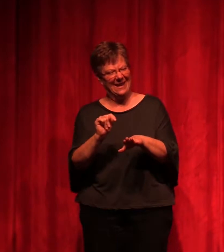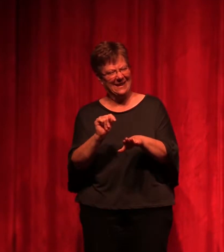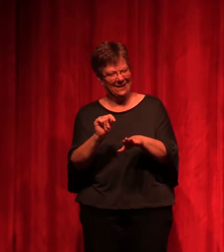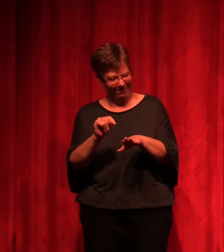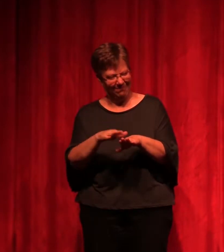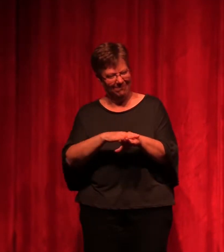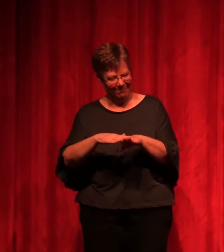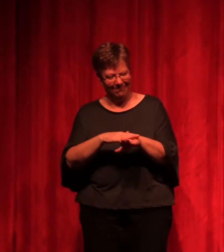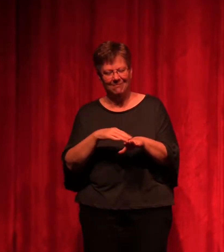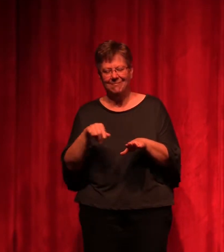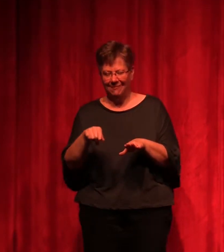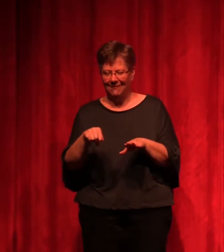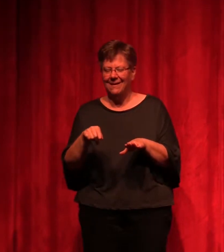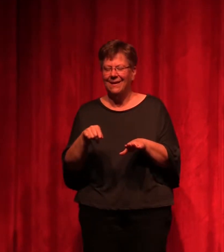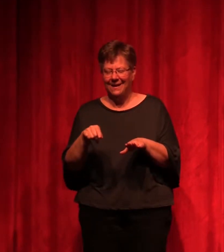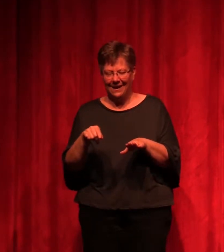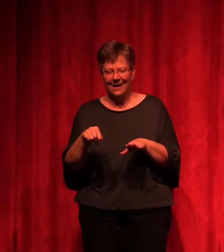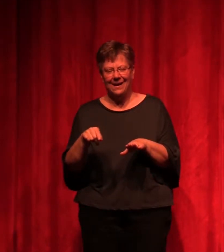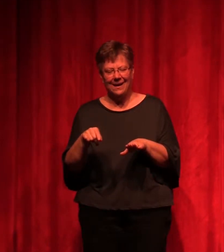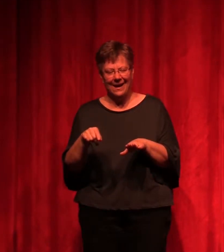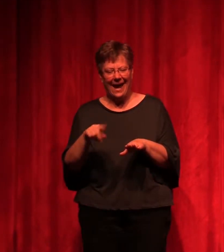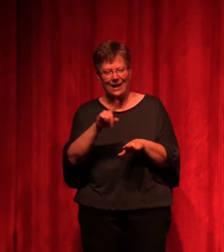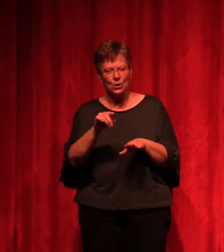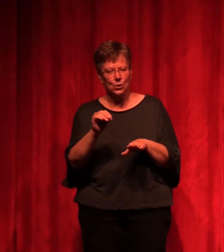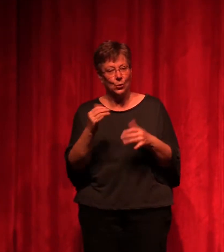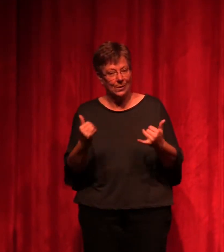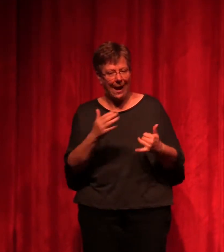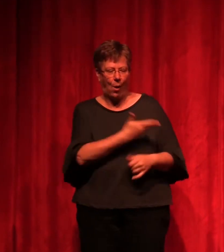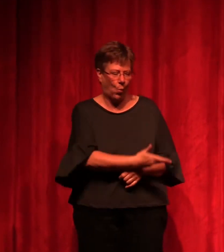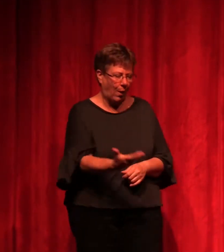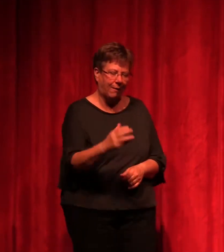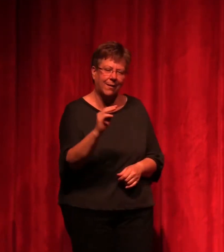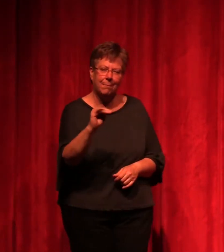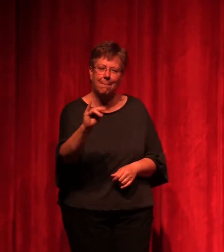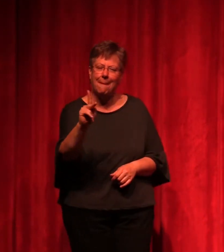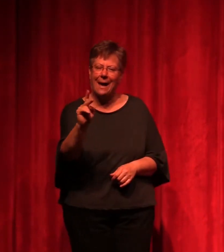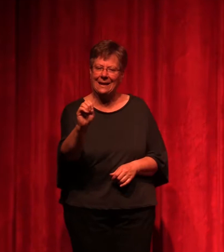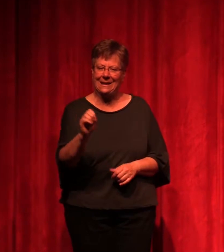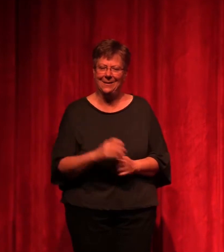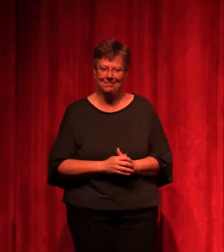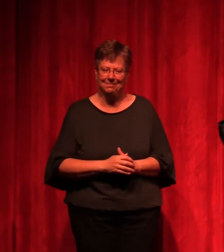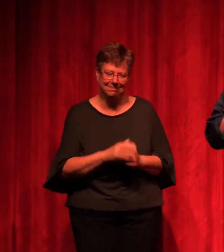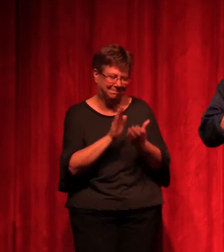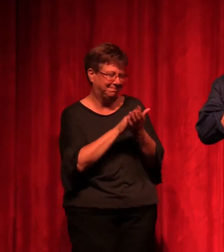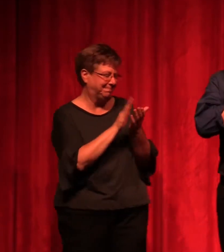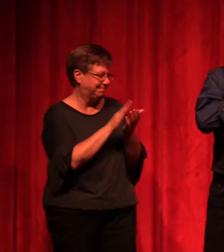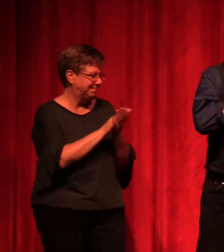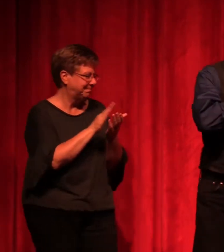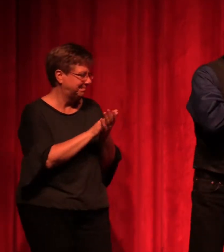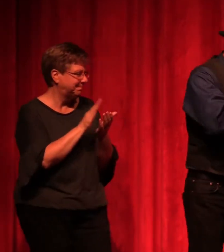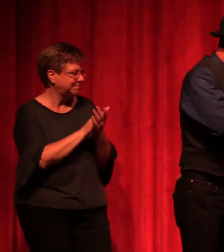at the La Crosse Municipal Zoo. Please welcome Mike Robinson.